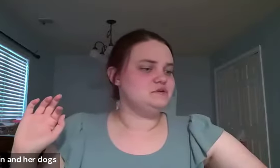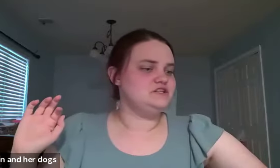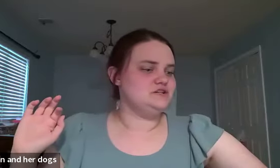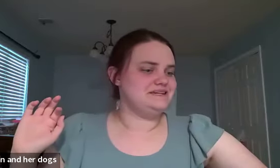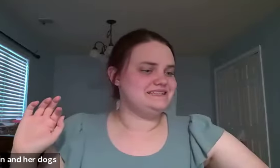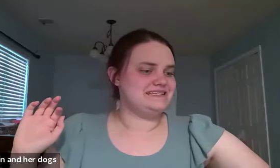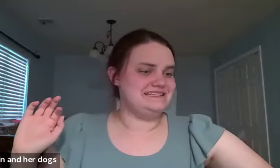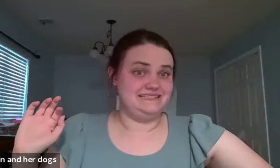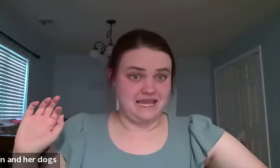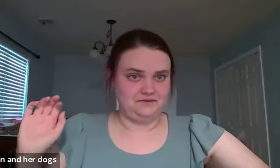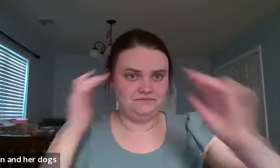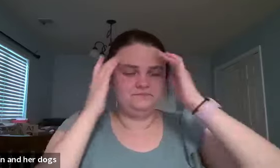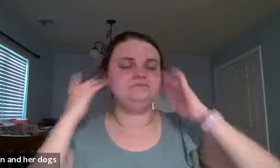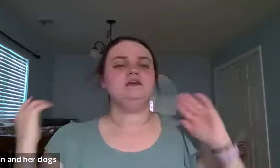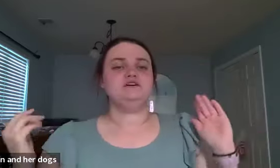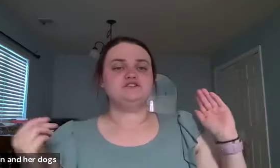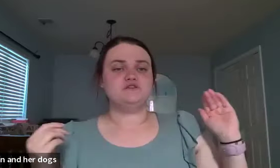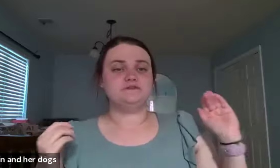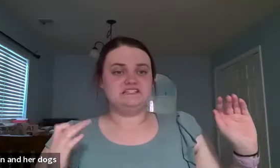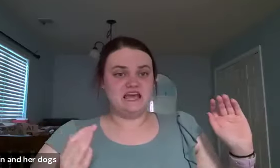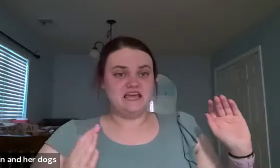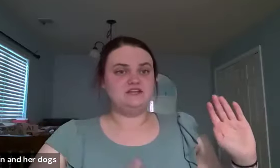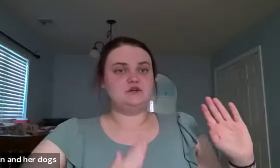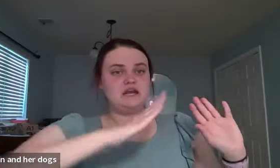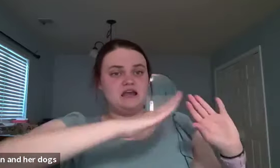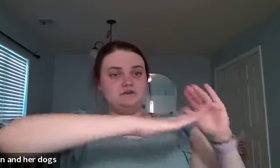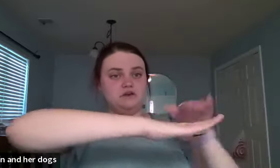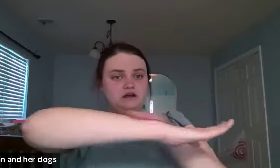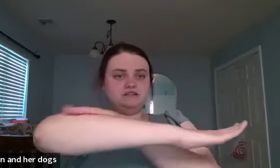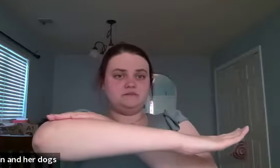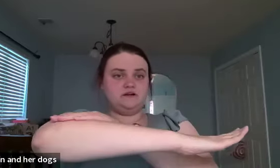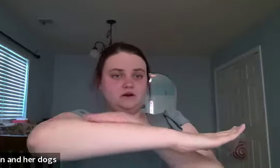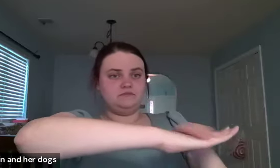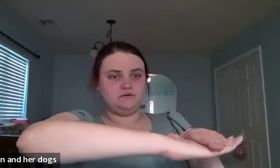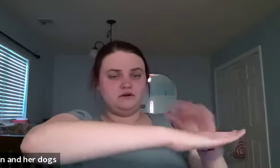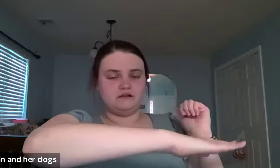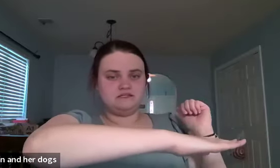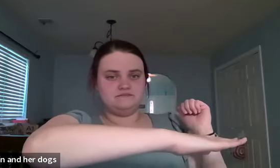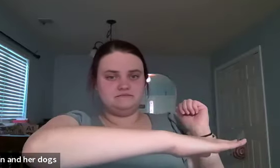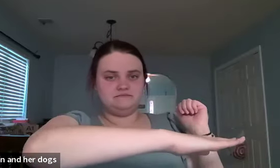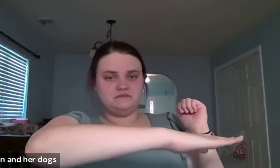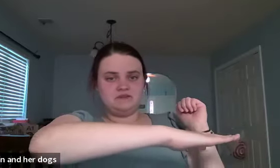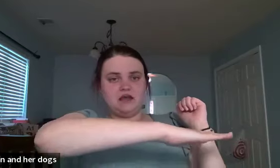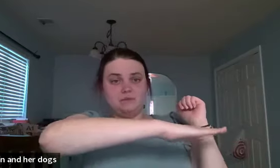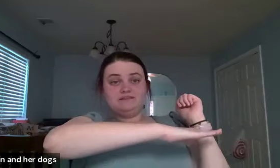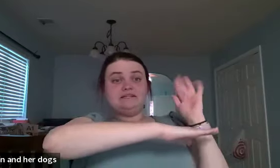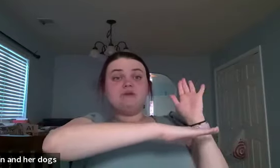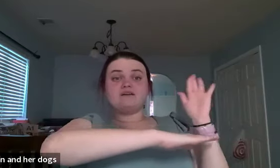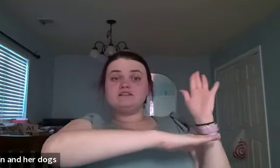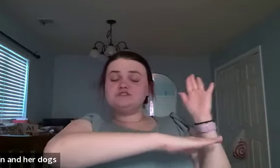next one we're going to do is day. So for day, you're going to have your non-dominant arm go across. I'm going to lean back a little